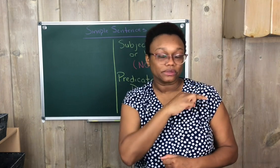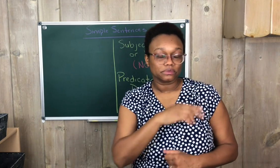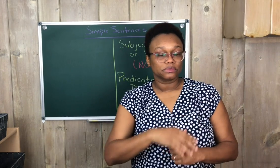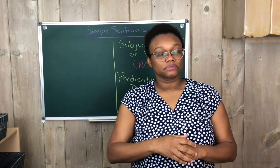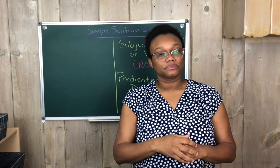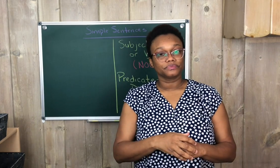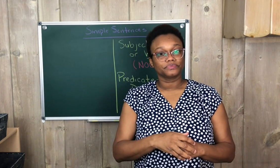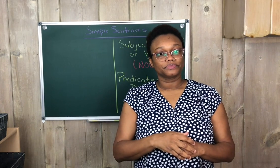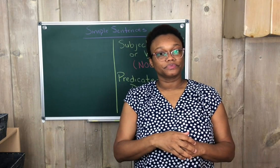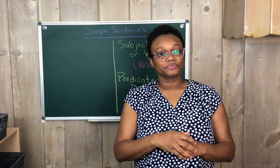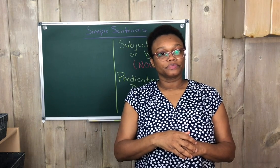It's always a noun.